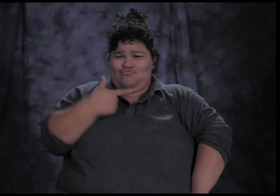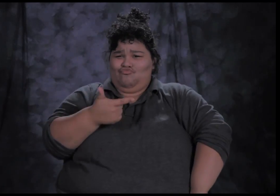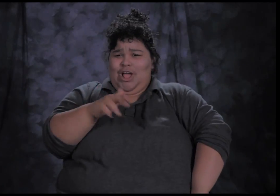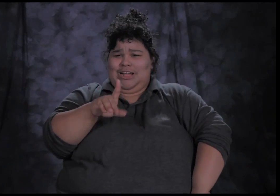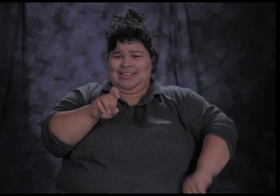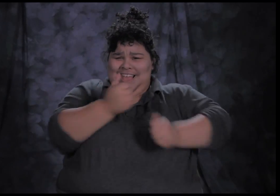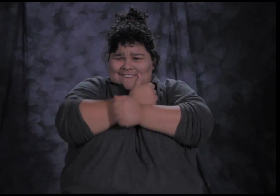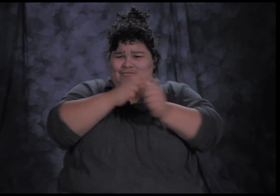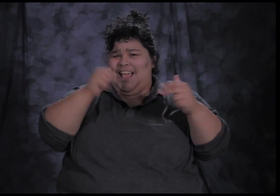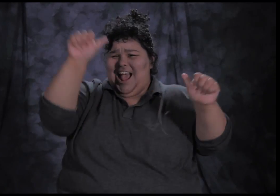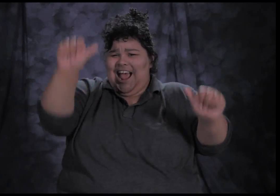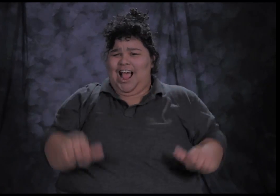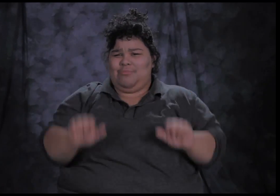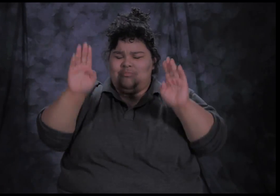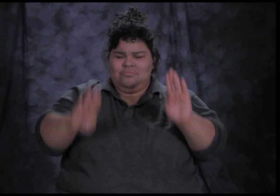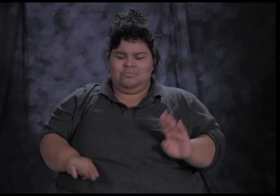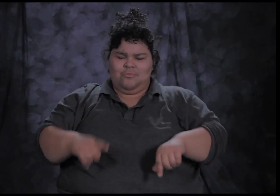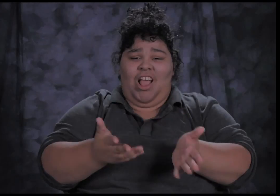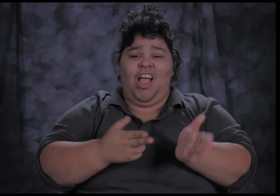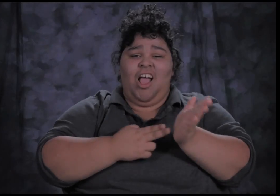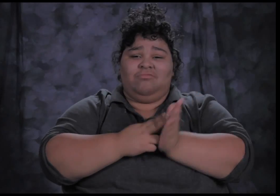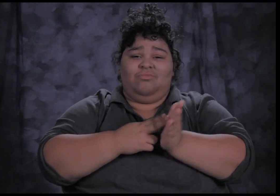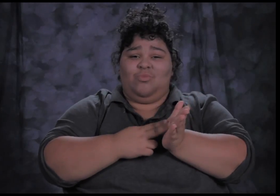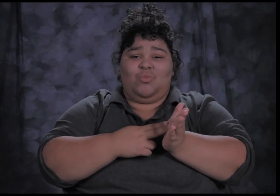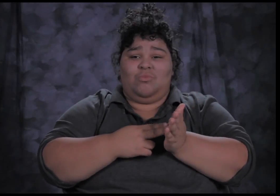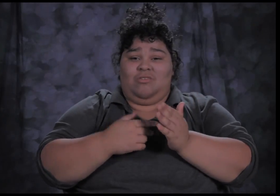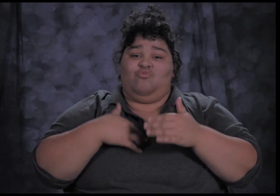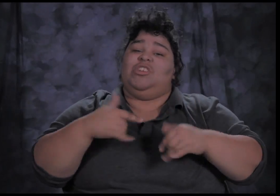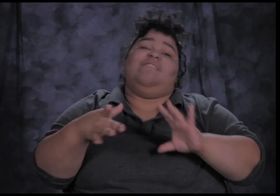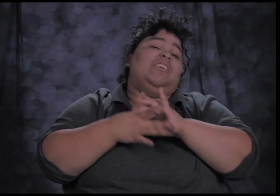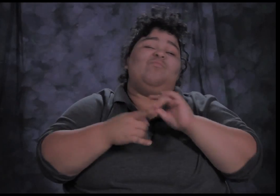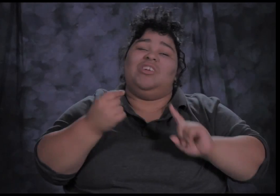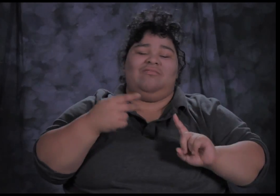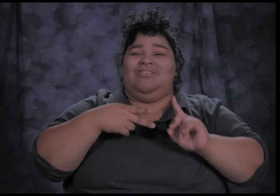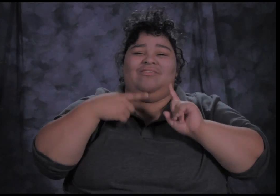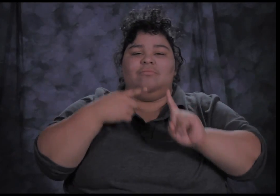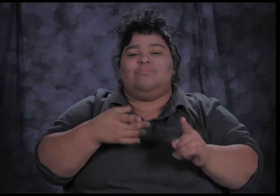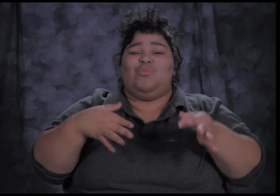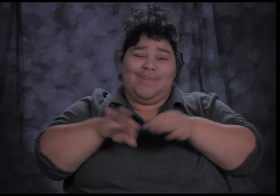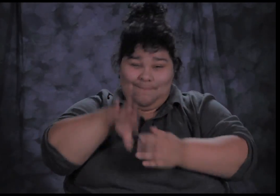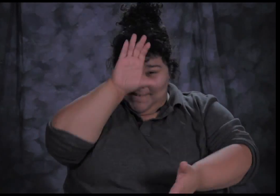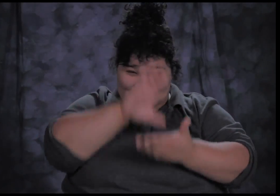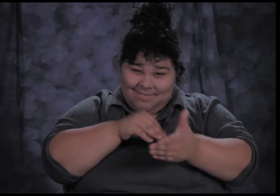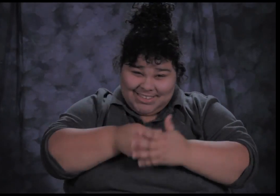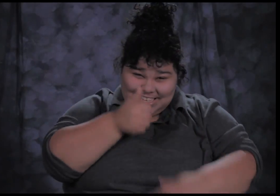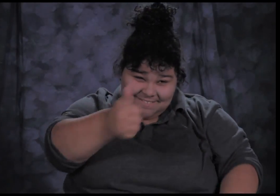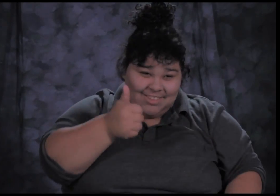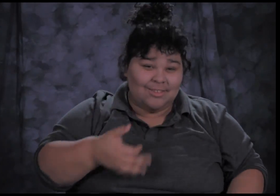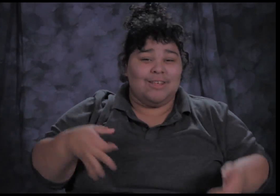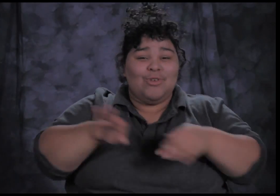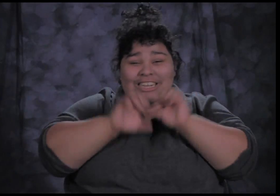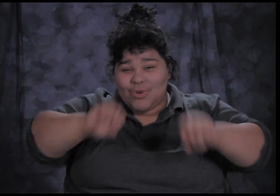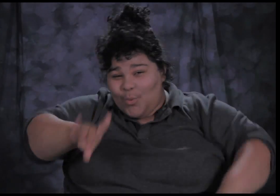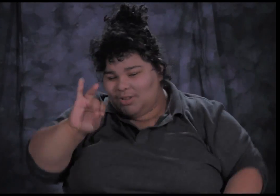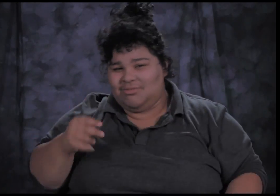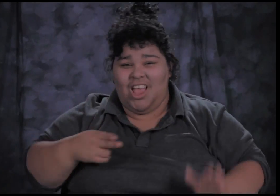great grades. Right now, I have all A's and B's. I think the message that I want to pass on is just to believe in